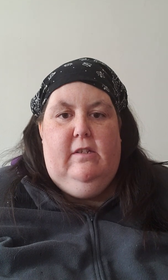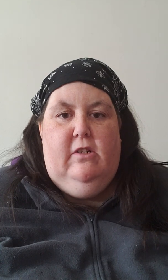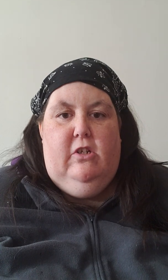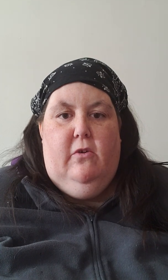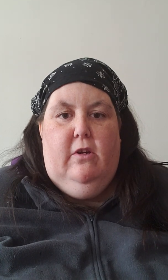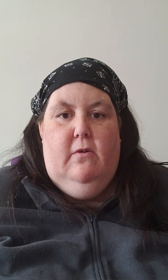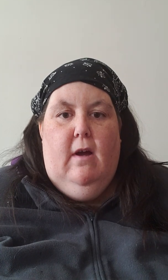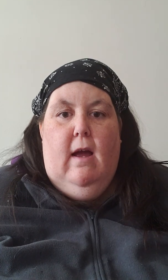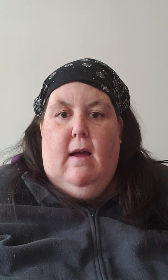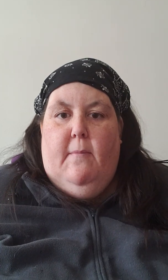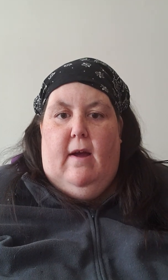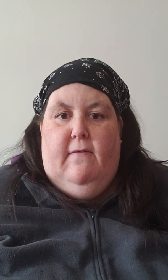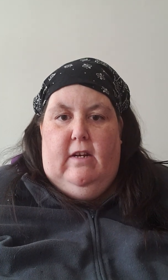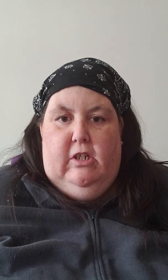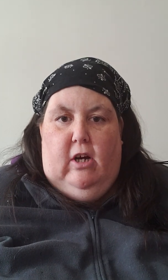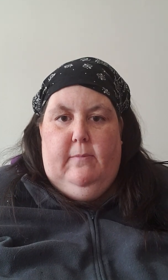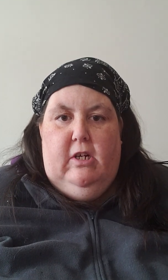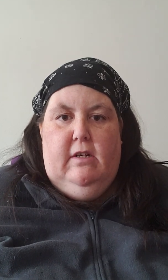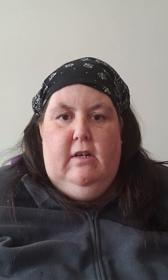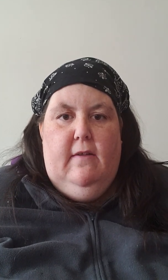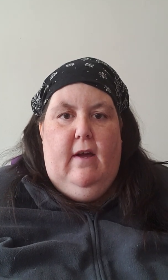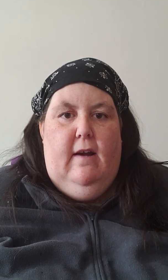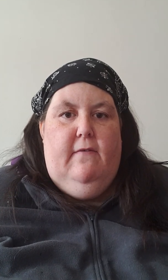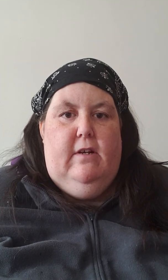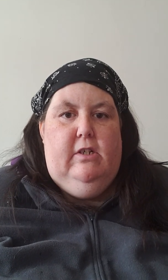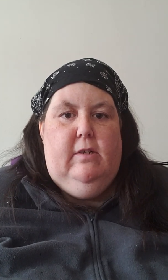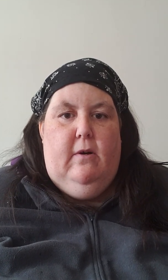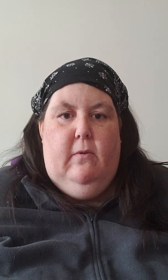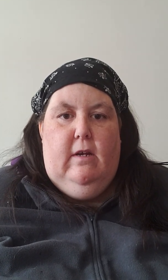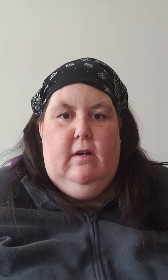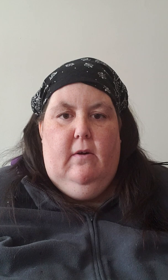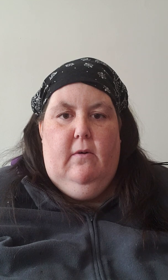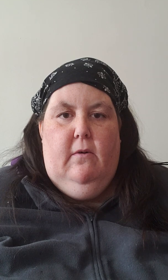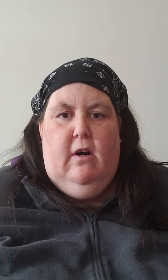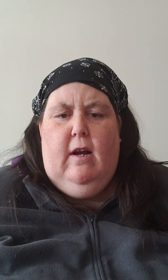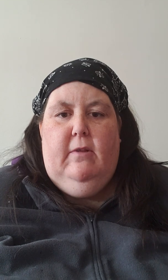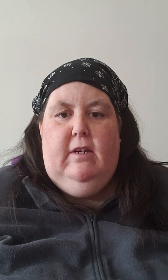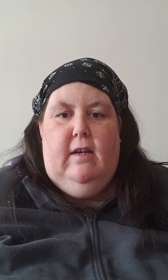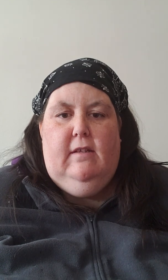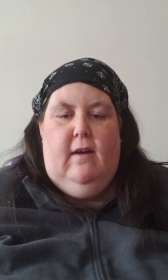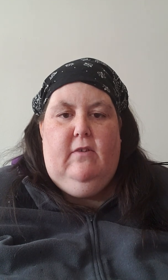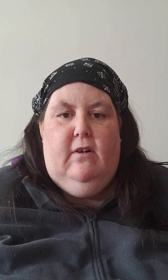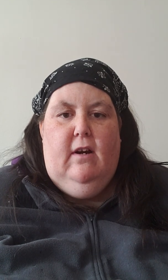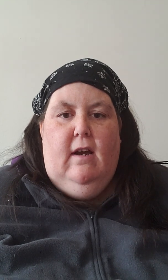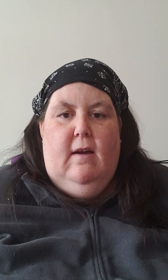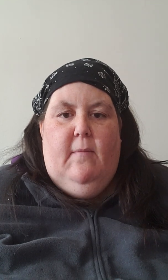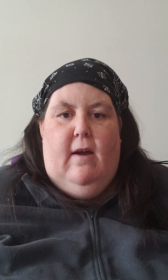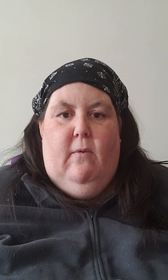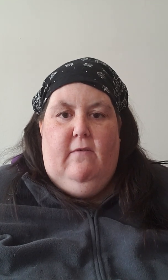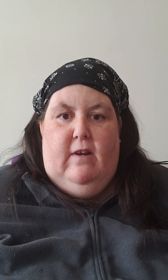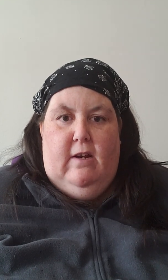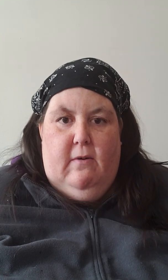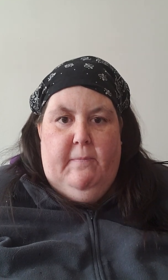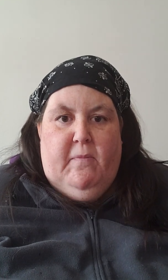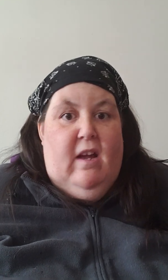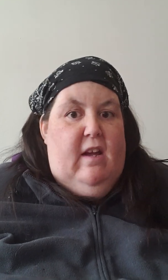to show you my finished object that I finished about a week ago or a couple of days after my one video. It's